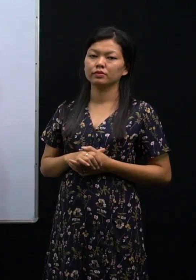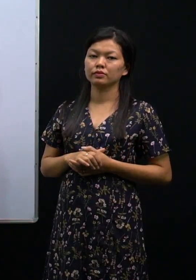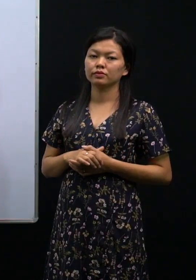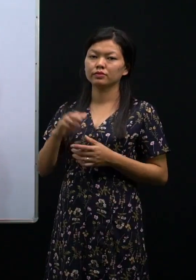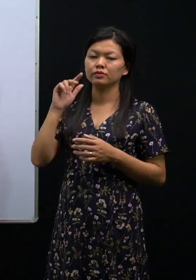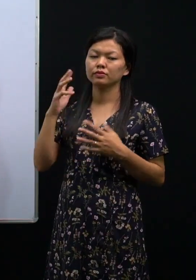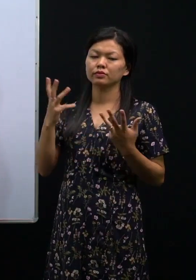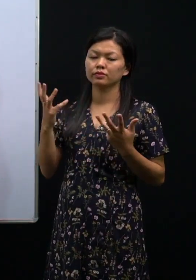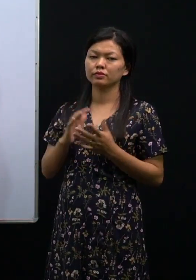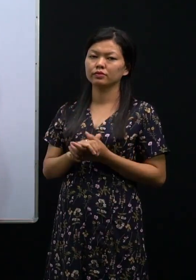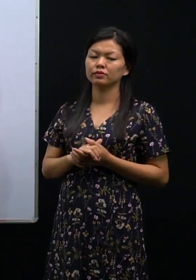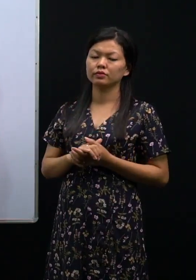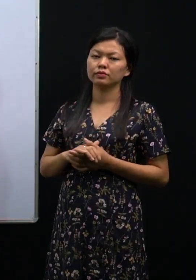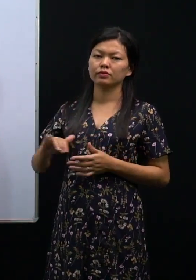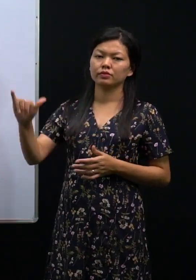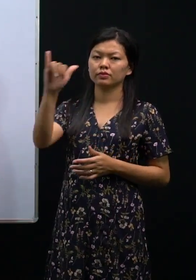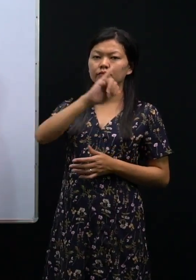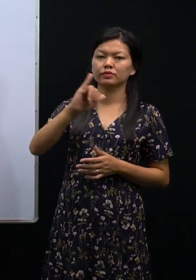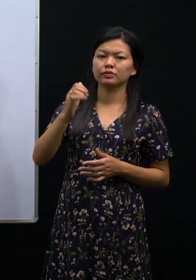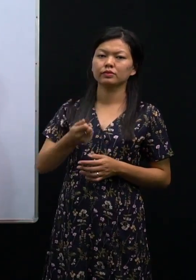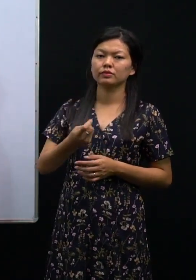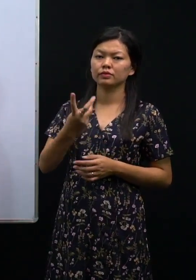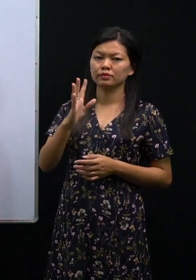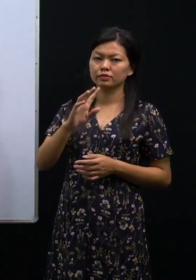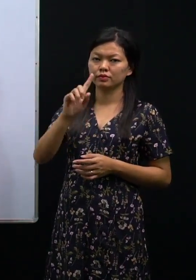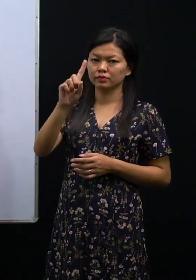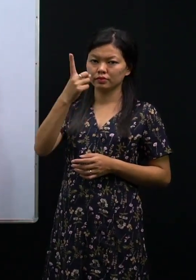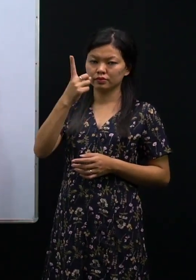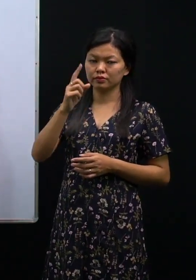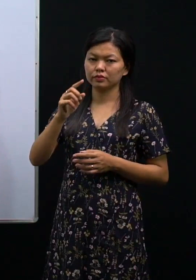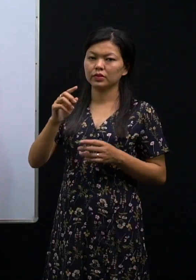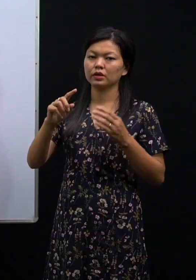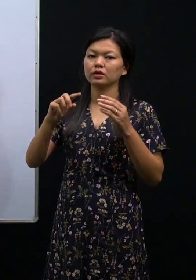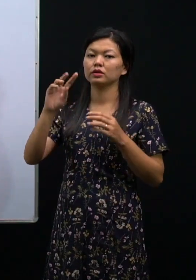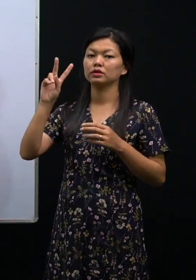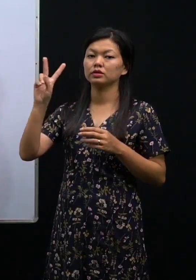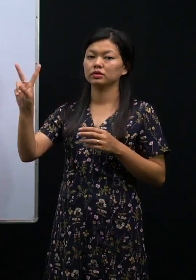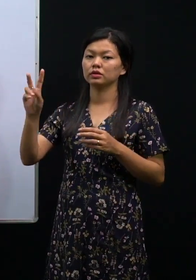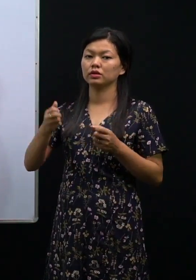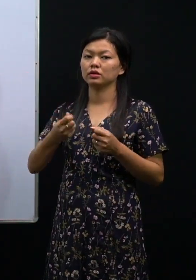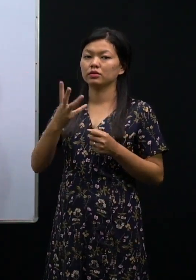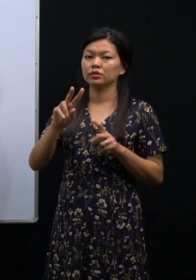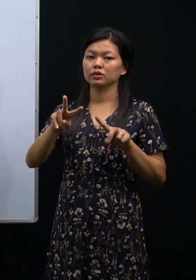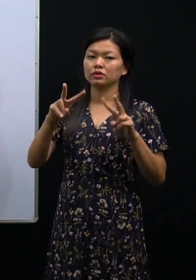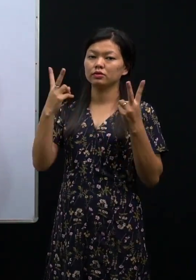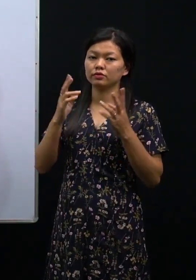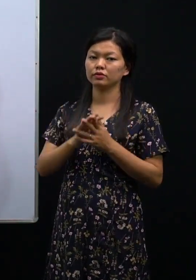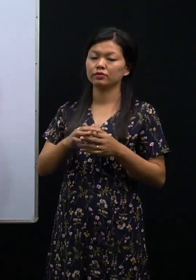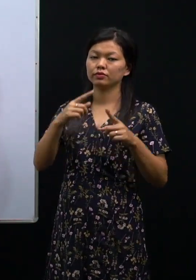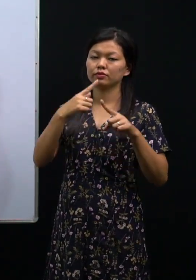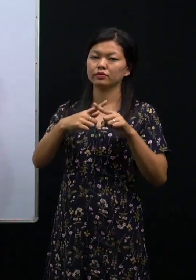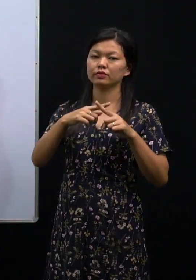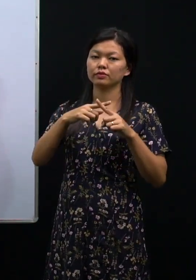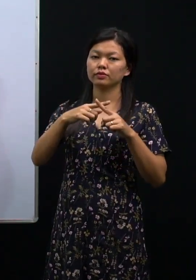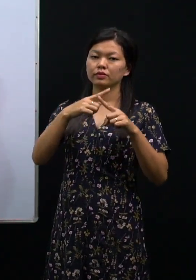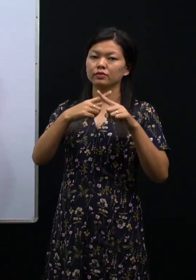what? The same number first time, but second time on different. That is that formula. What is the formula? X plus